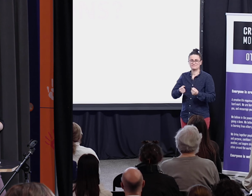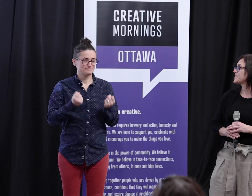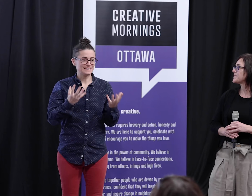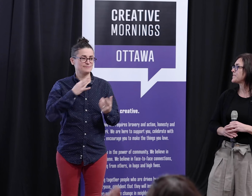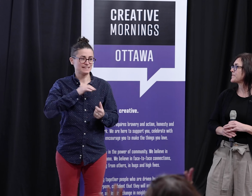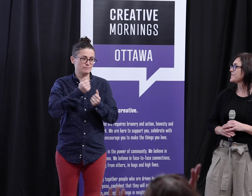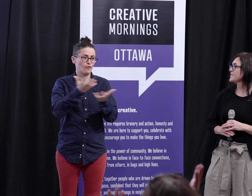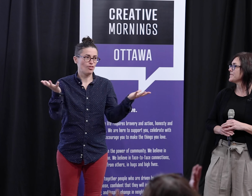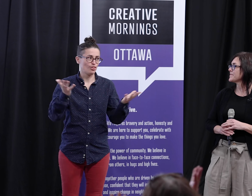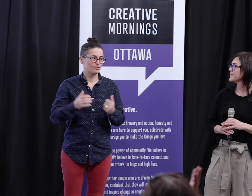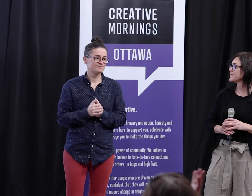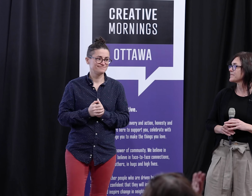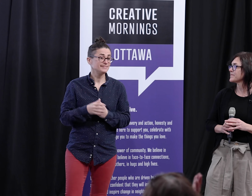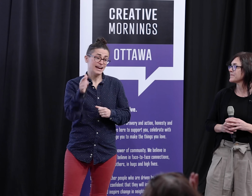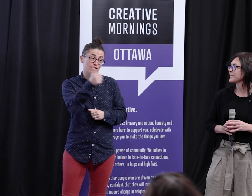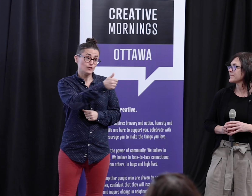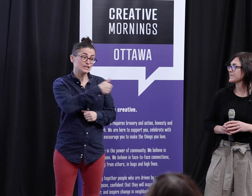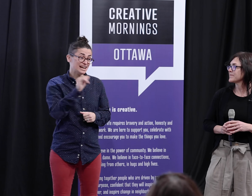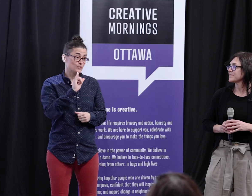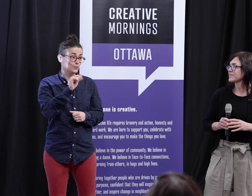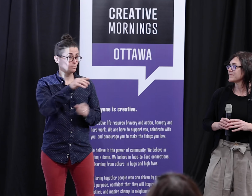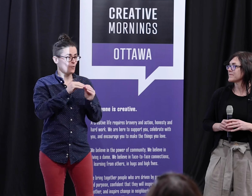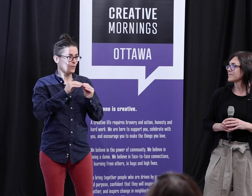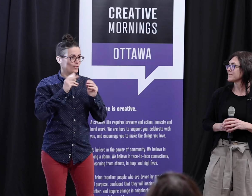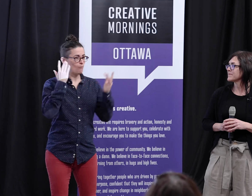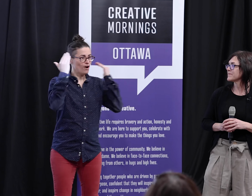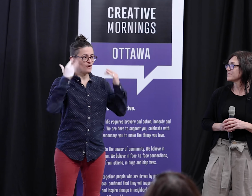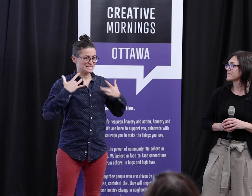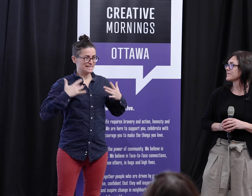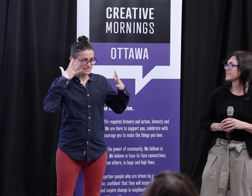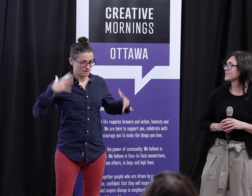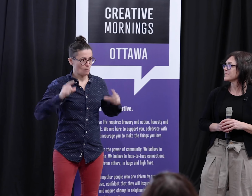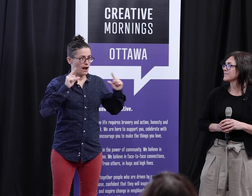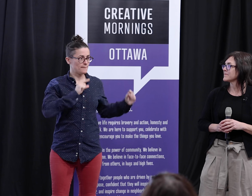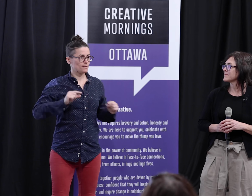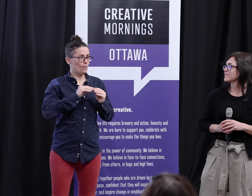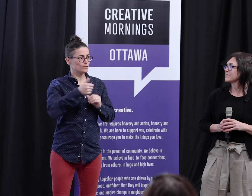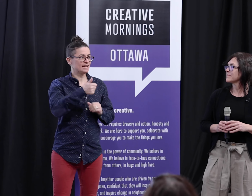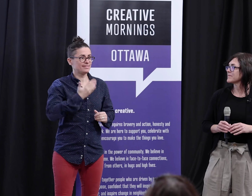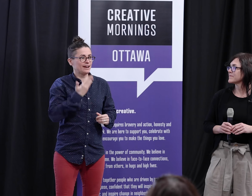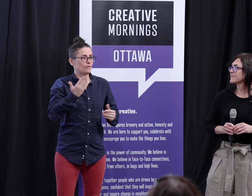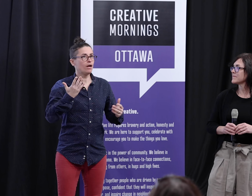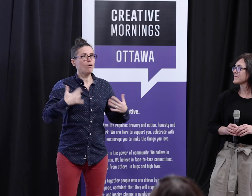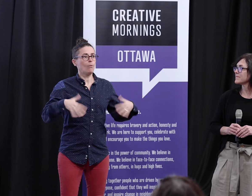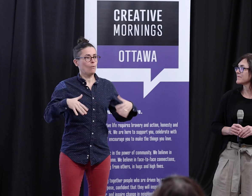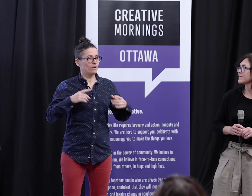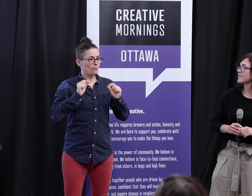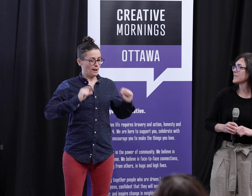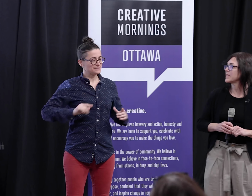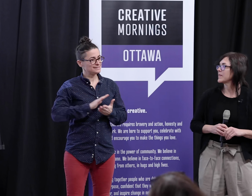Wonderful. And I agree with your comment. There's benefits for other people as well. And who knows, maybe there are people in this room that will